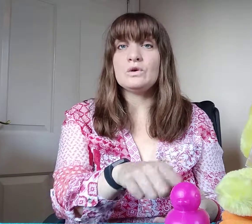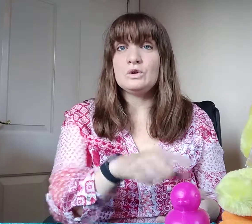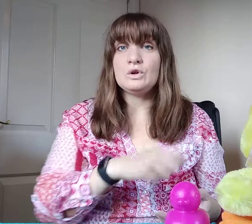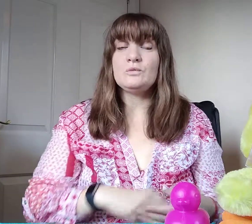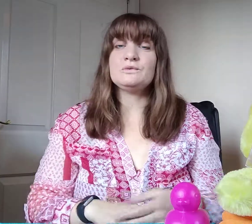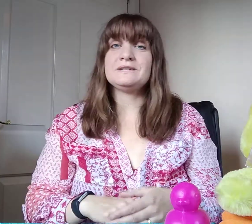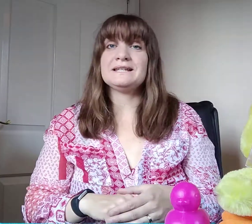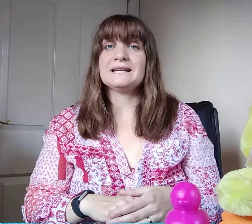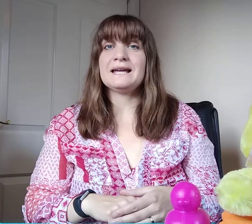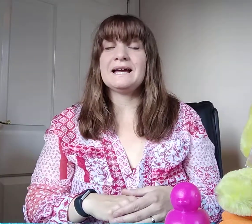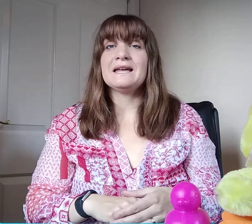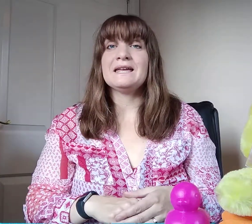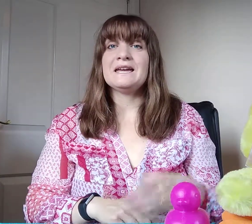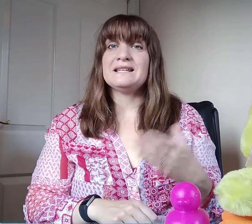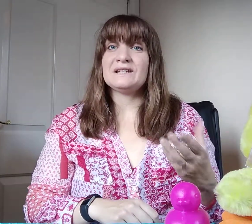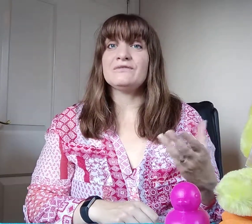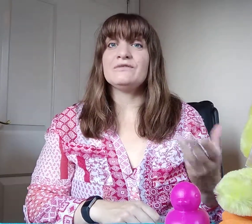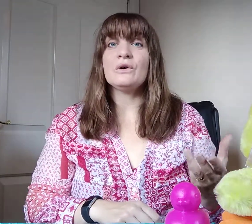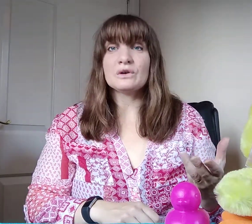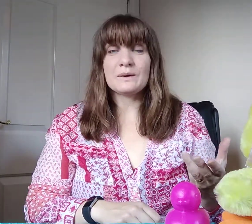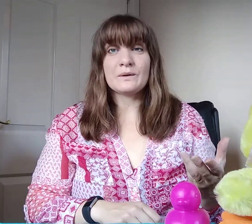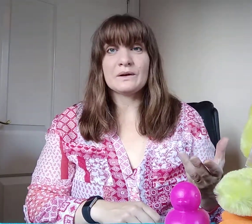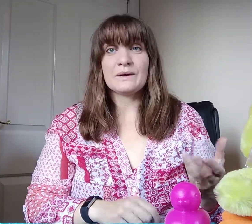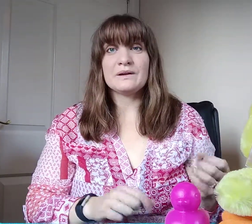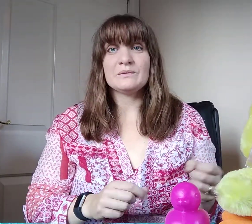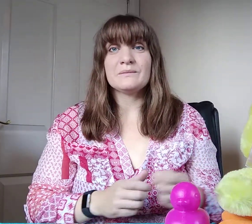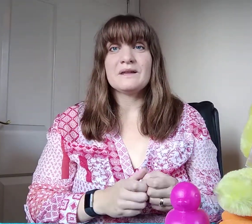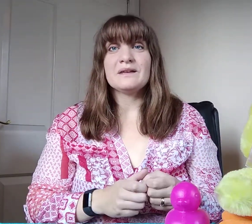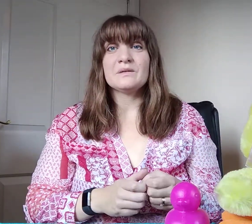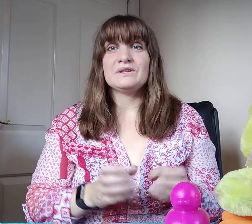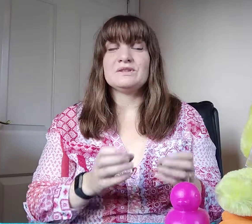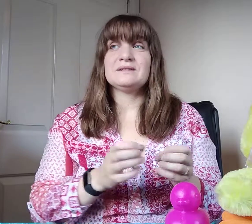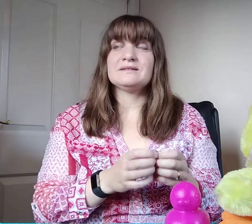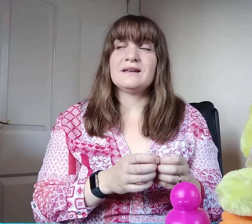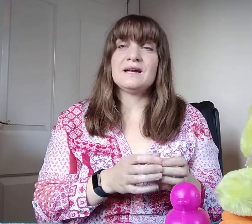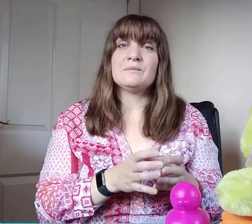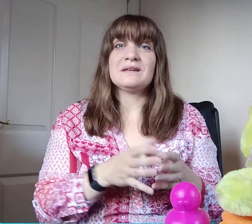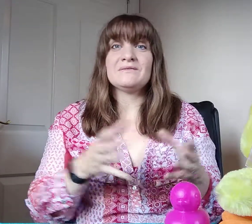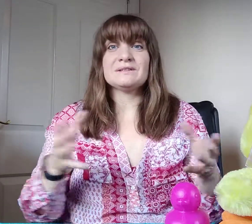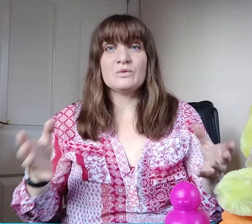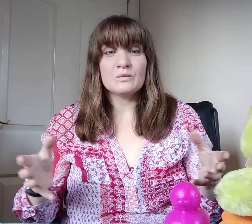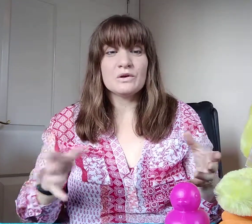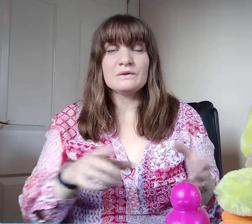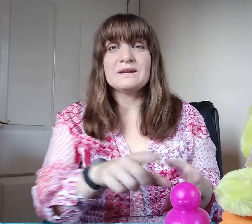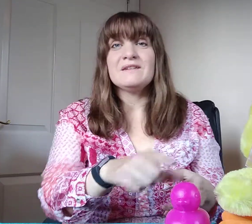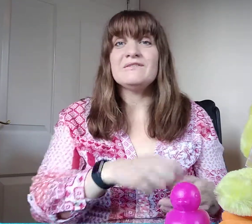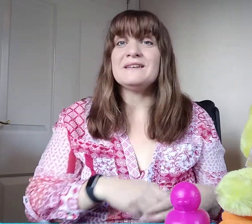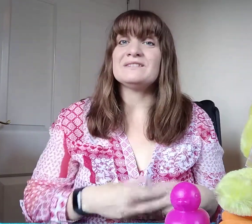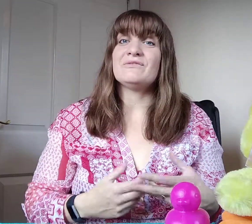Le petit canard. And instead of font, coin, coin, coin, which is, if there's more than 1, it's